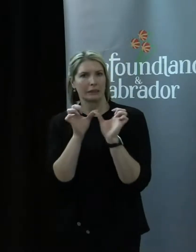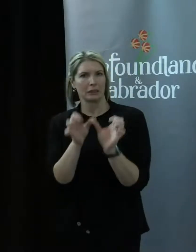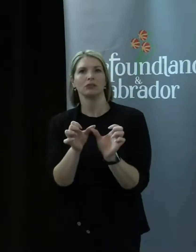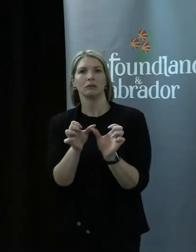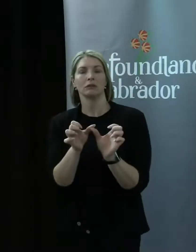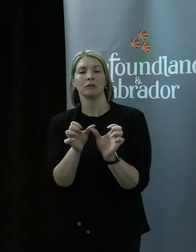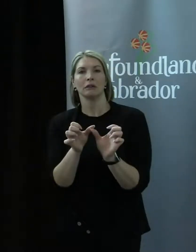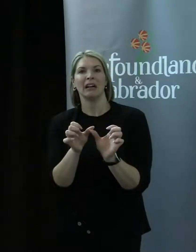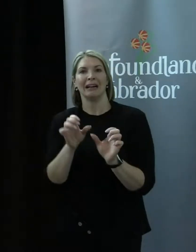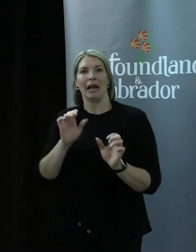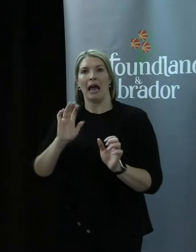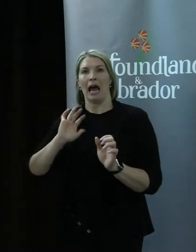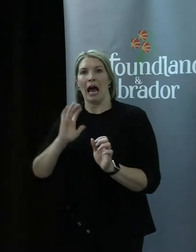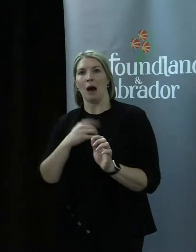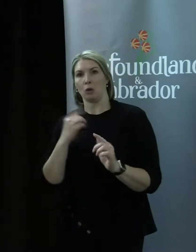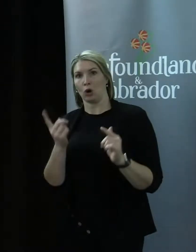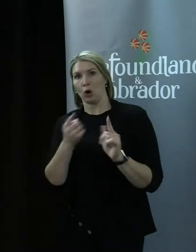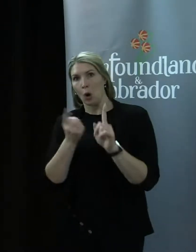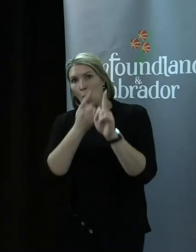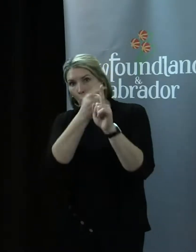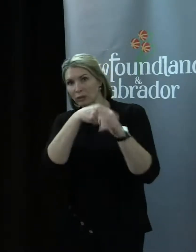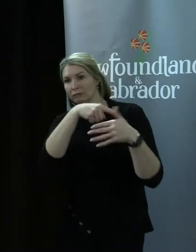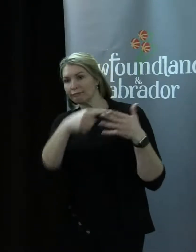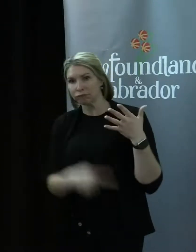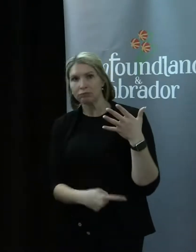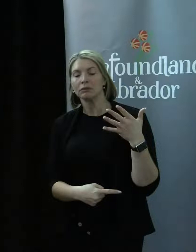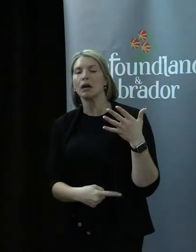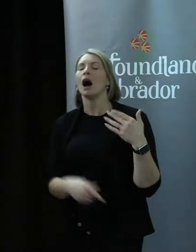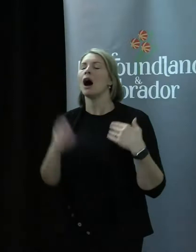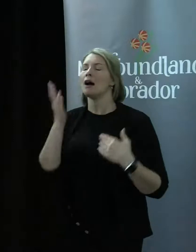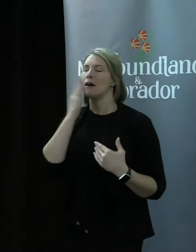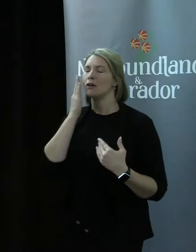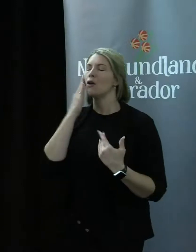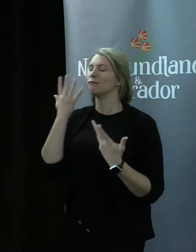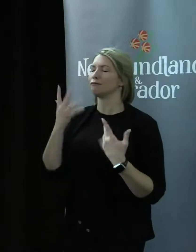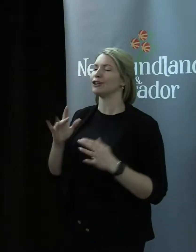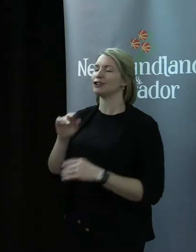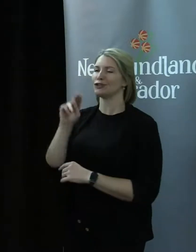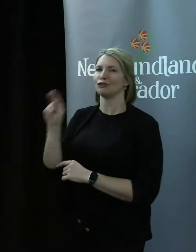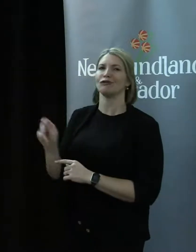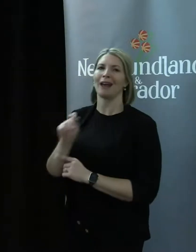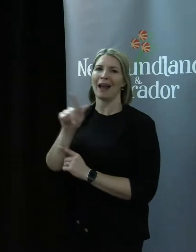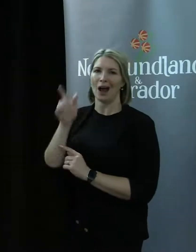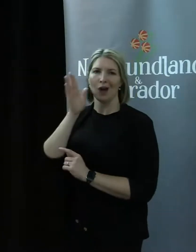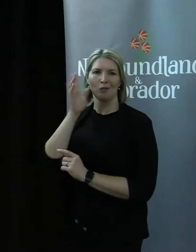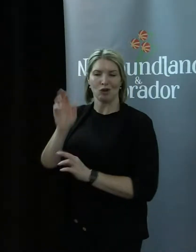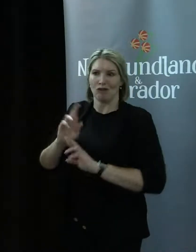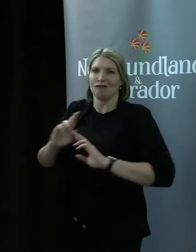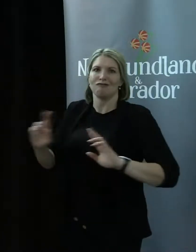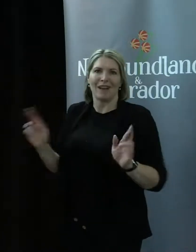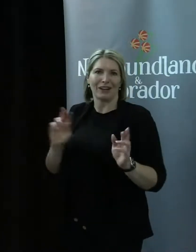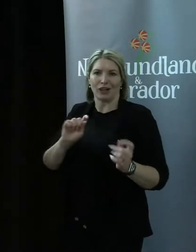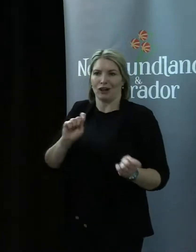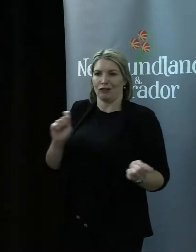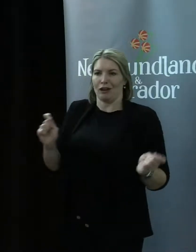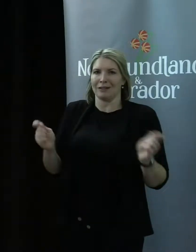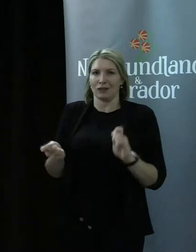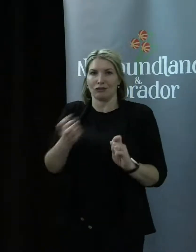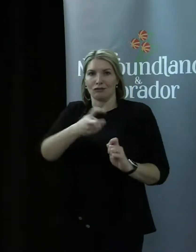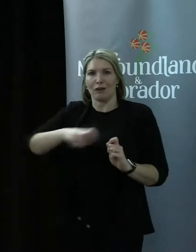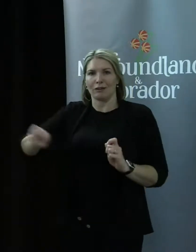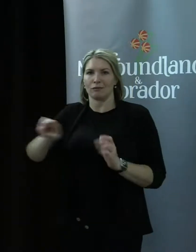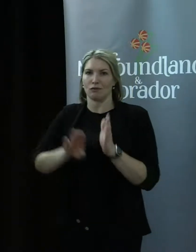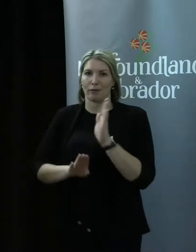these goals, I know that tourism in Newfoundland and Labrador will transition, transform,